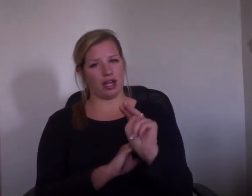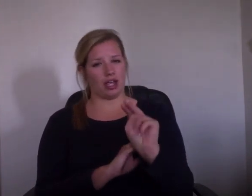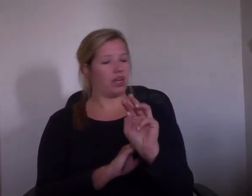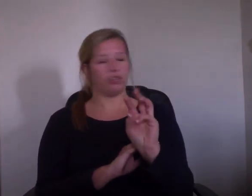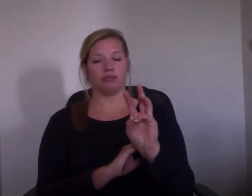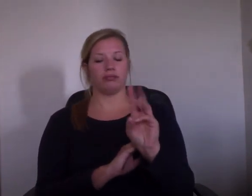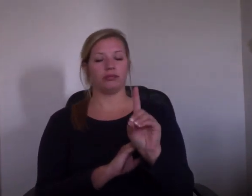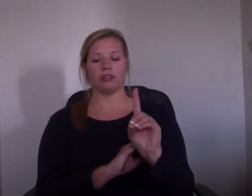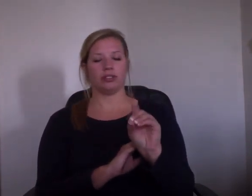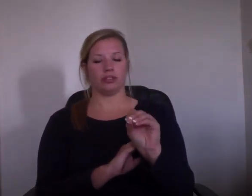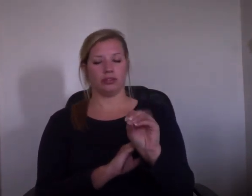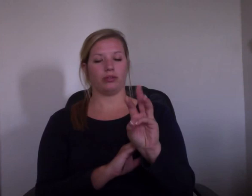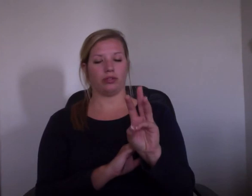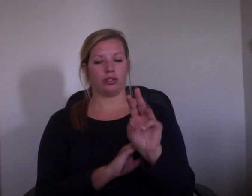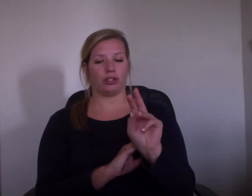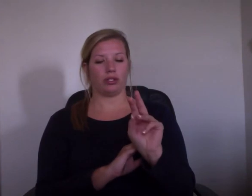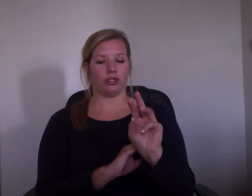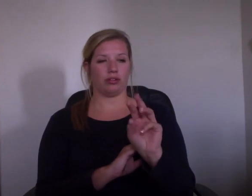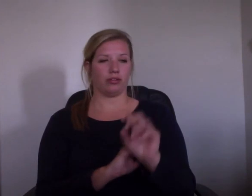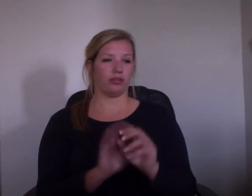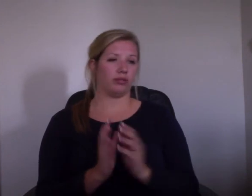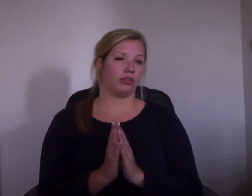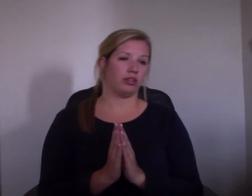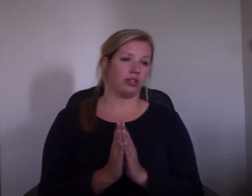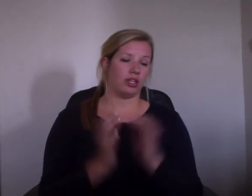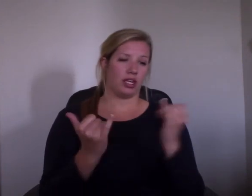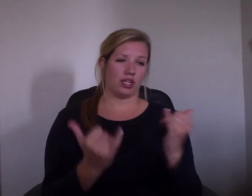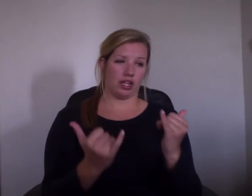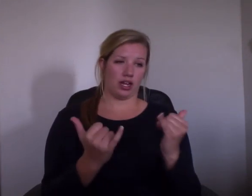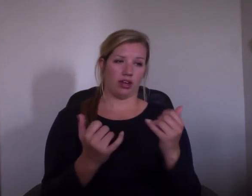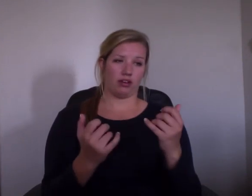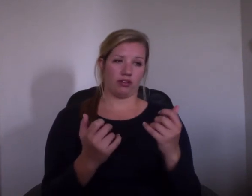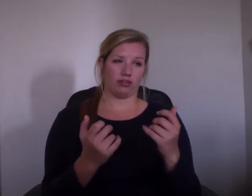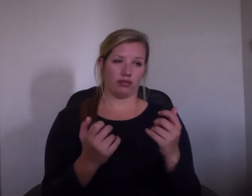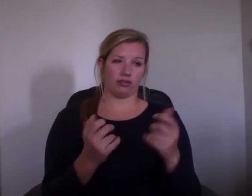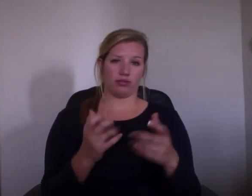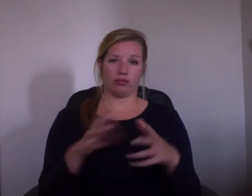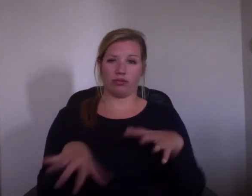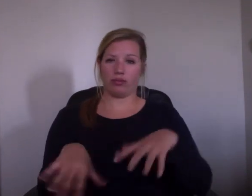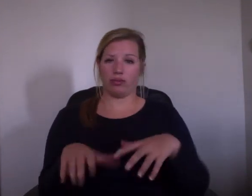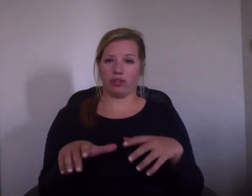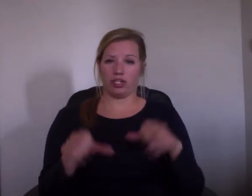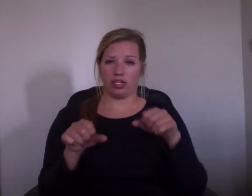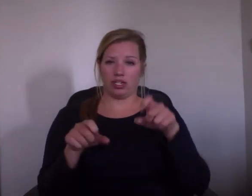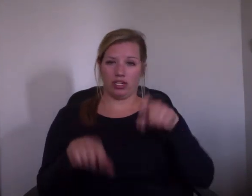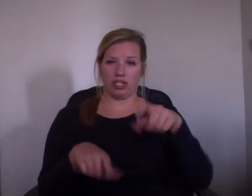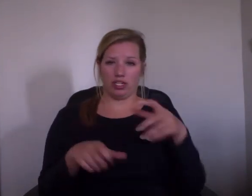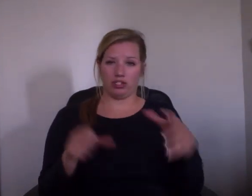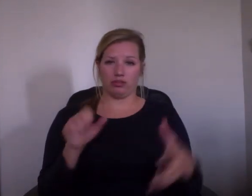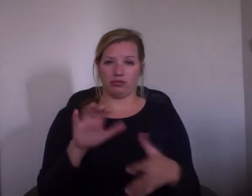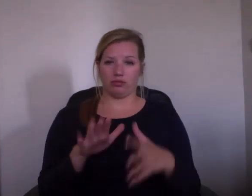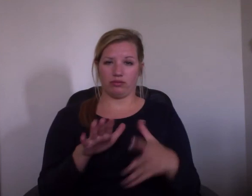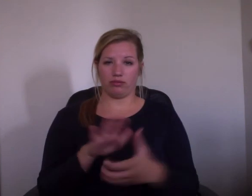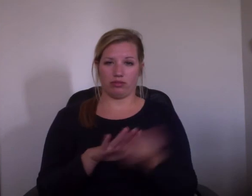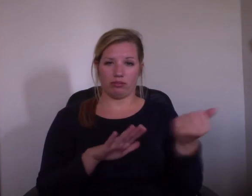to defoliate the jungle, to remove foliage from the jungle so that it was easier to see the